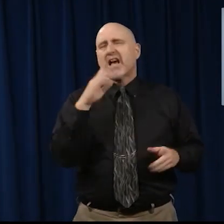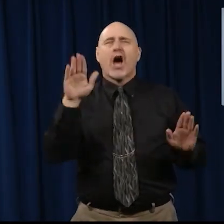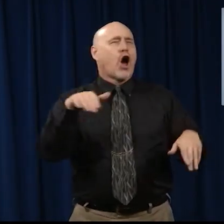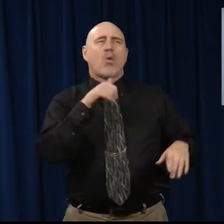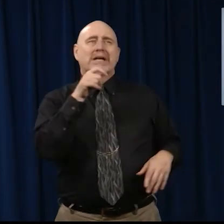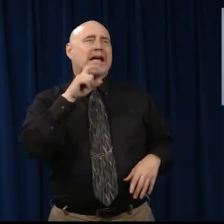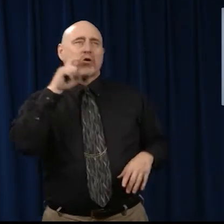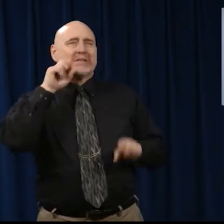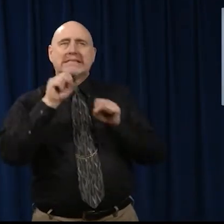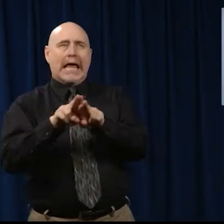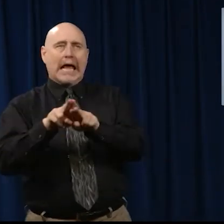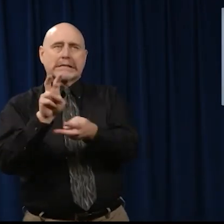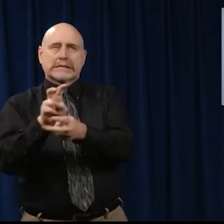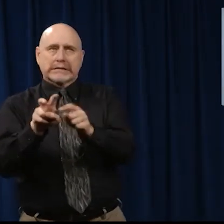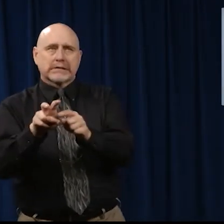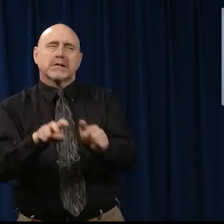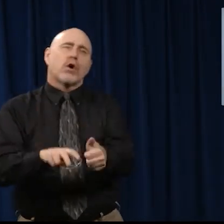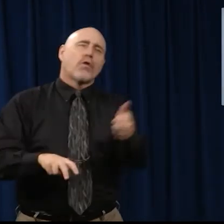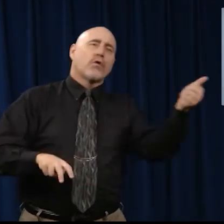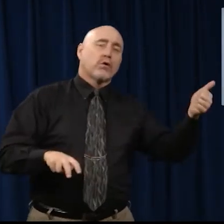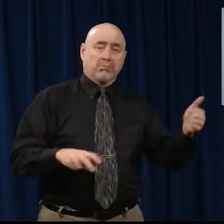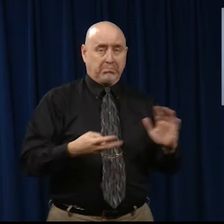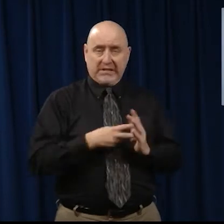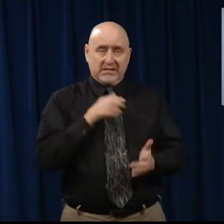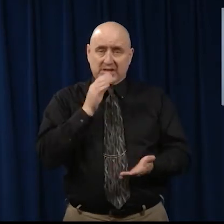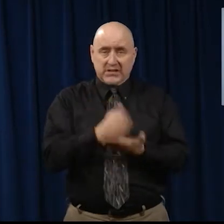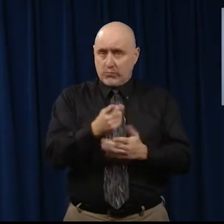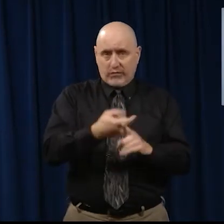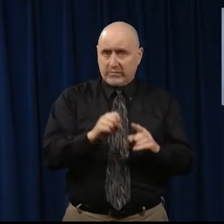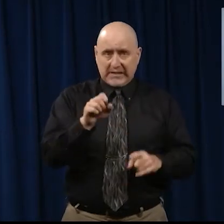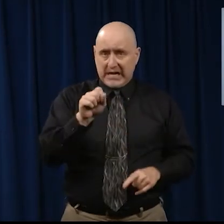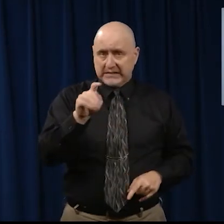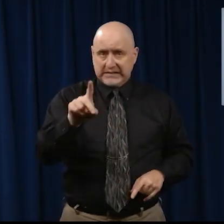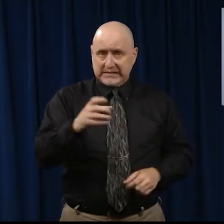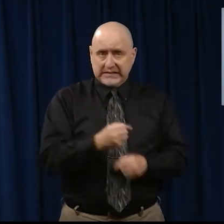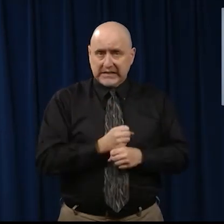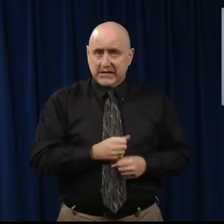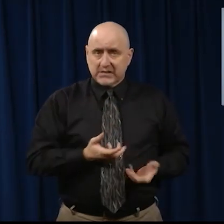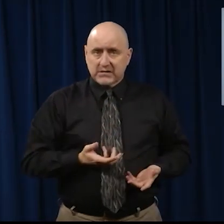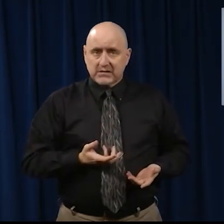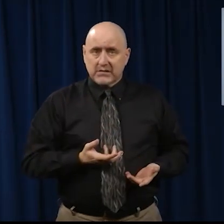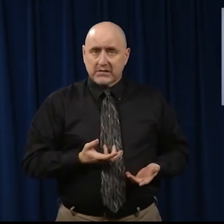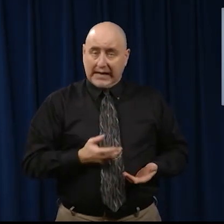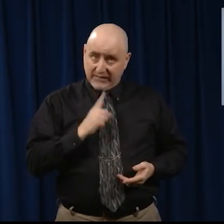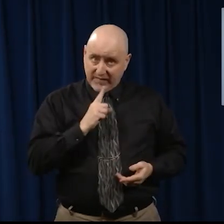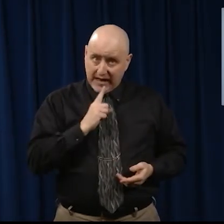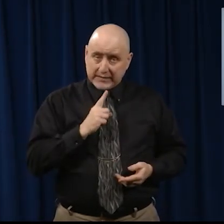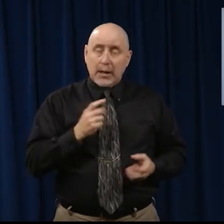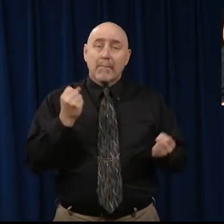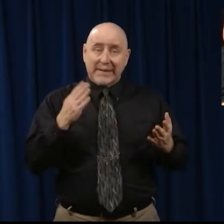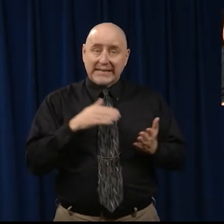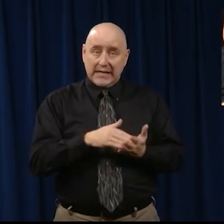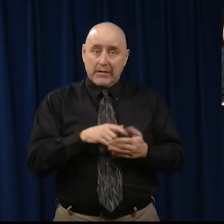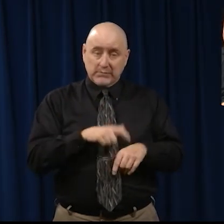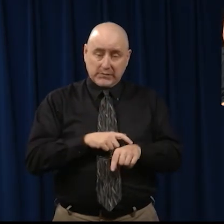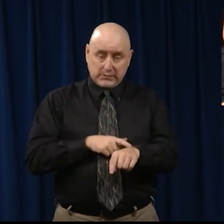person says, well, we're doing other things besides intercourse, well, that's not going to keep you from getting a sexually transmitted disease. In fact, many